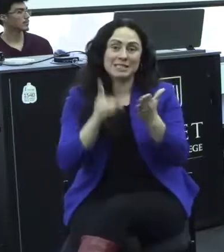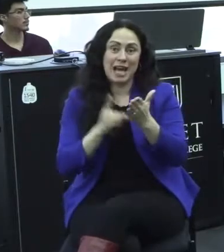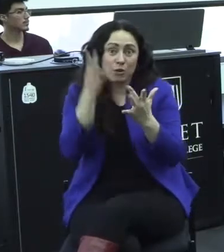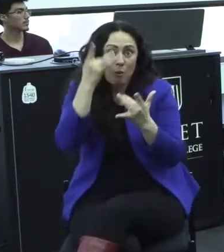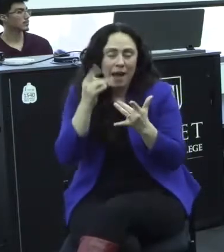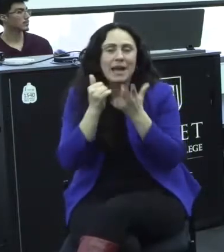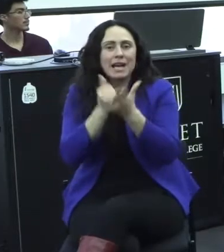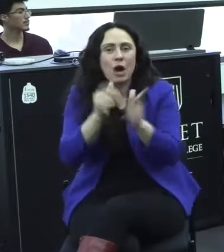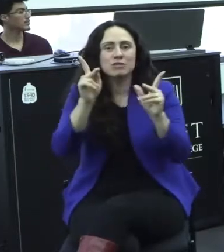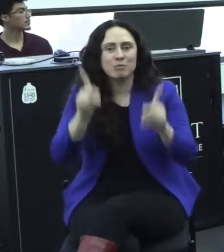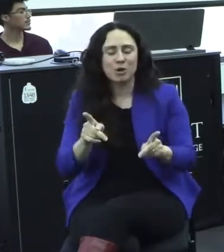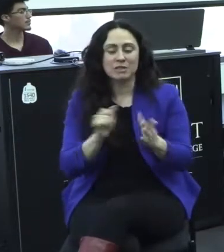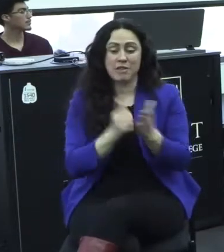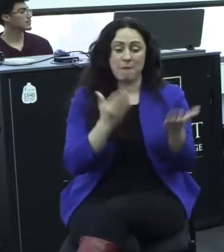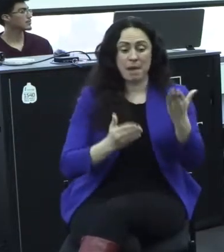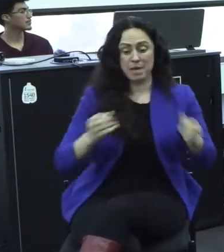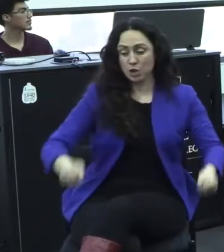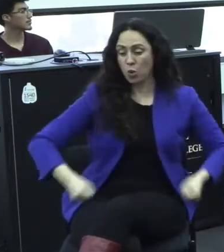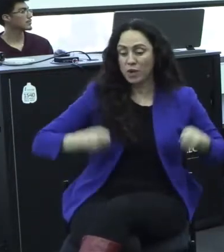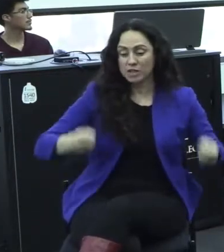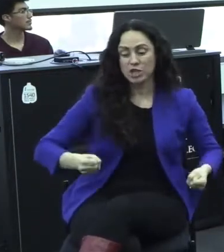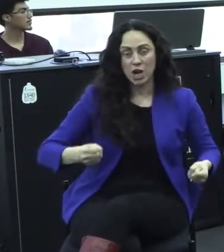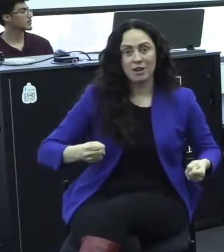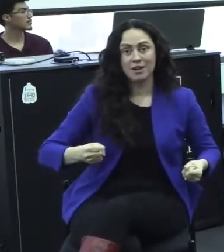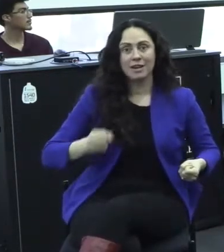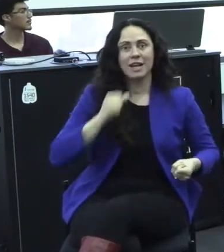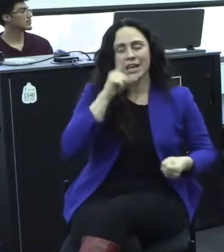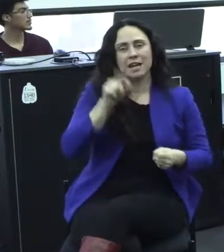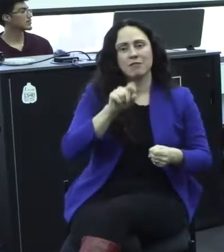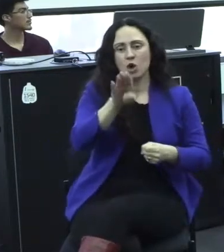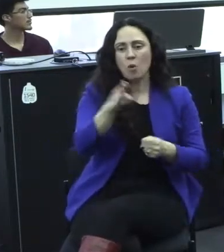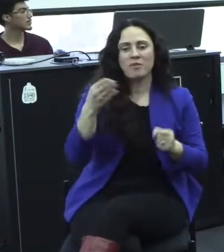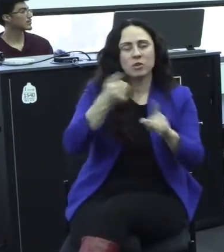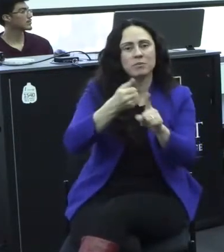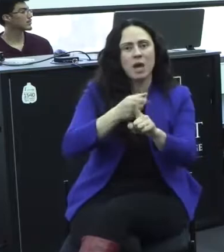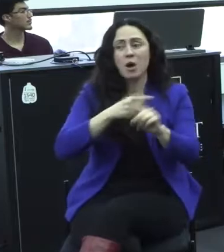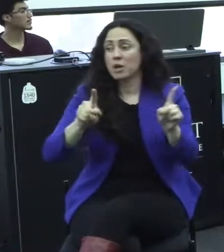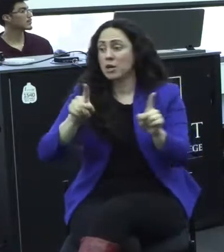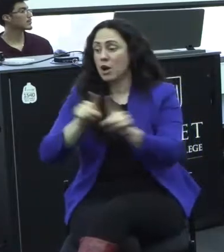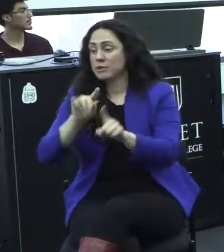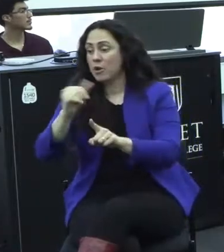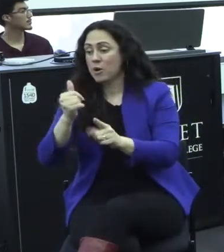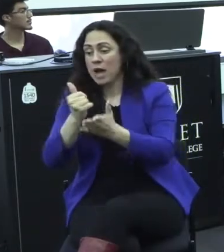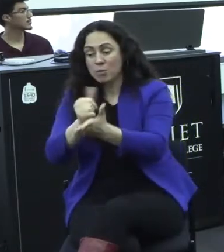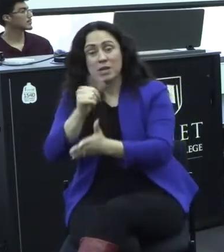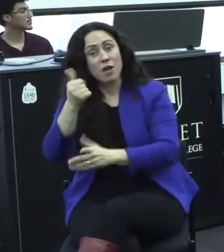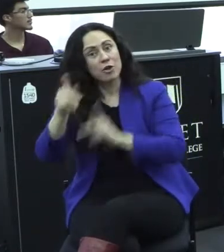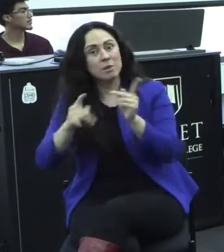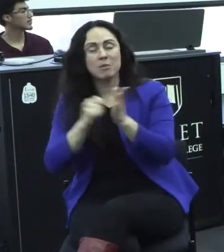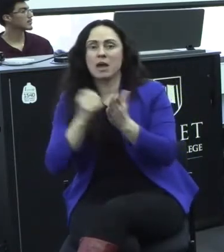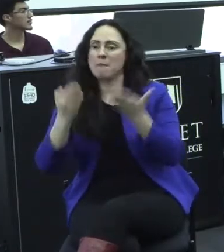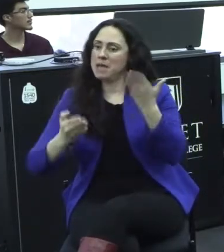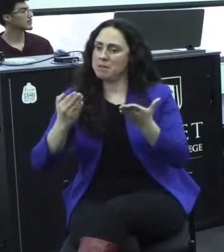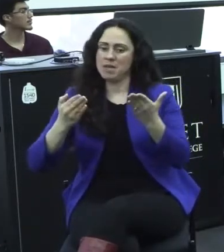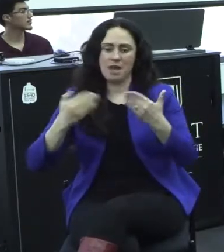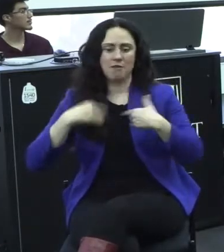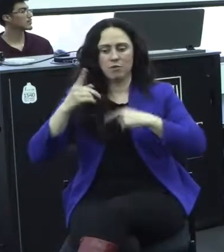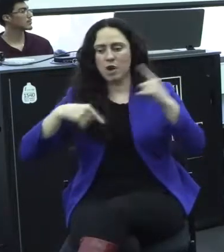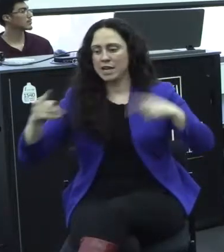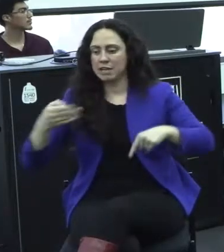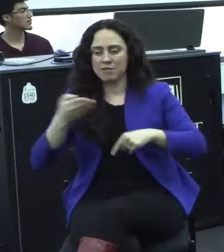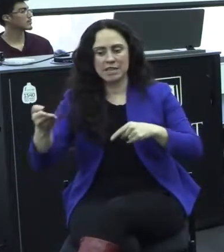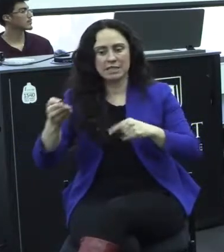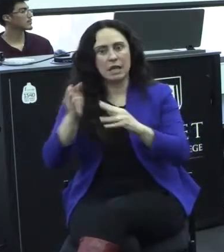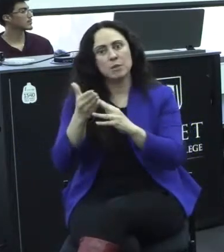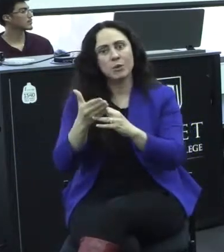an individual who might be in a wheelchair not open that door, but also it helps other people who might have a variety of things in between.